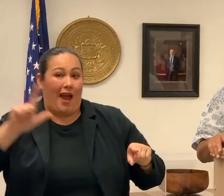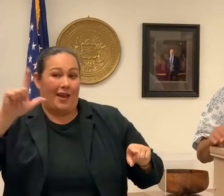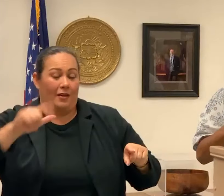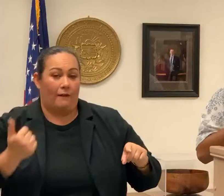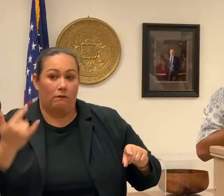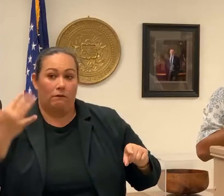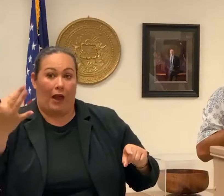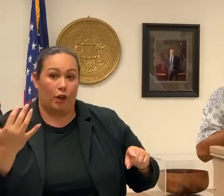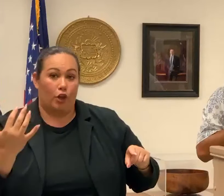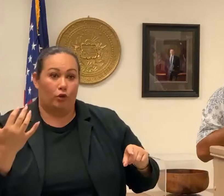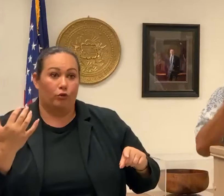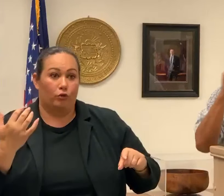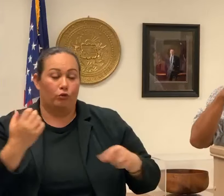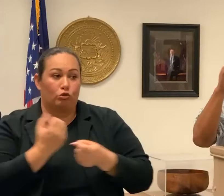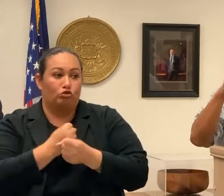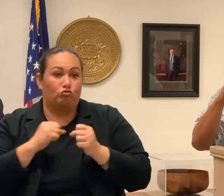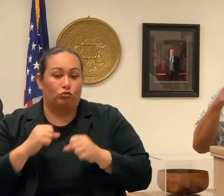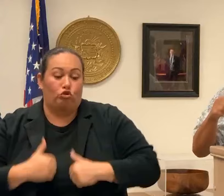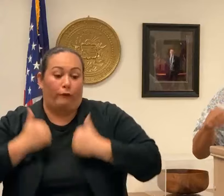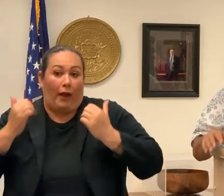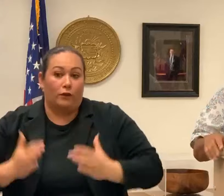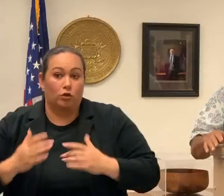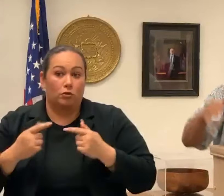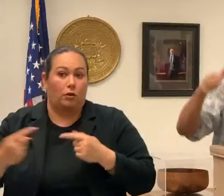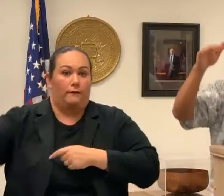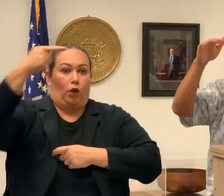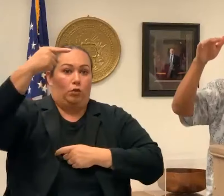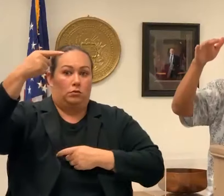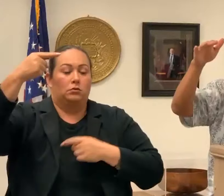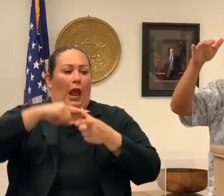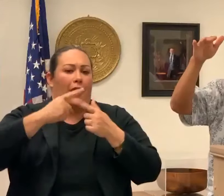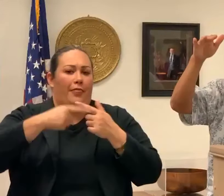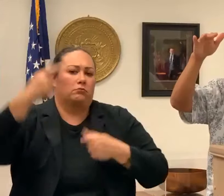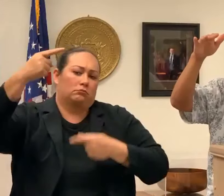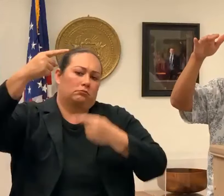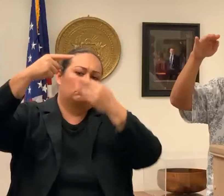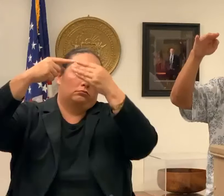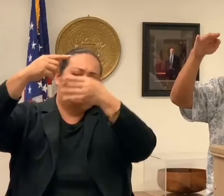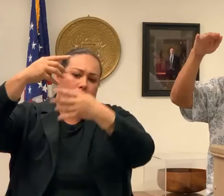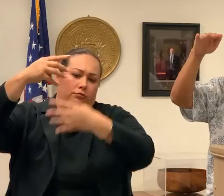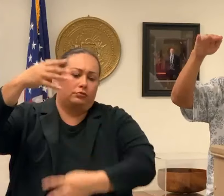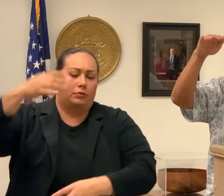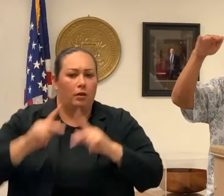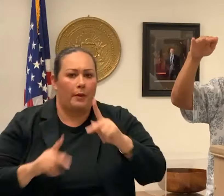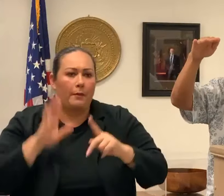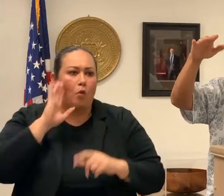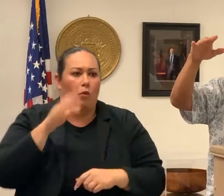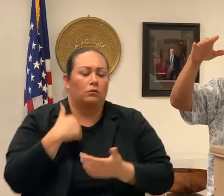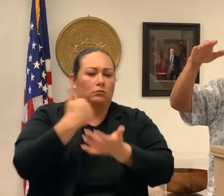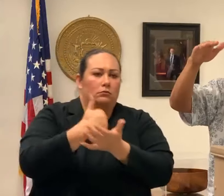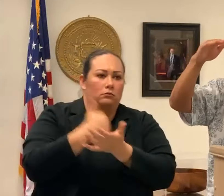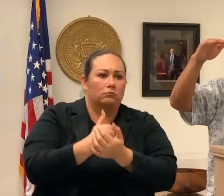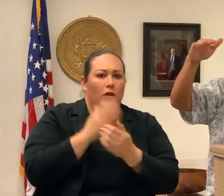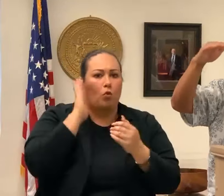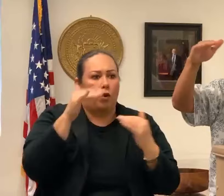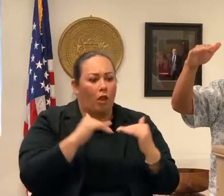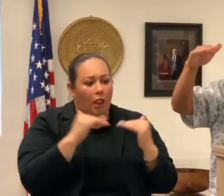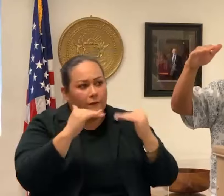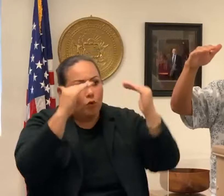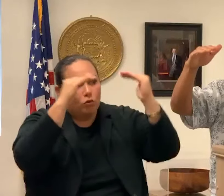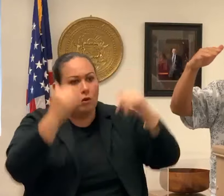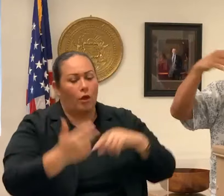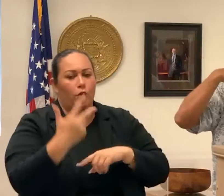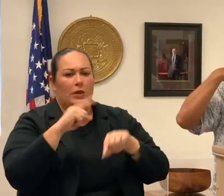you more details. I'm not prepared to answer all of the details yet, but I know that there's going to be levels of in